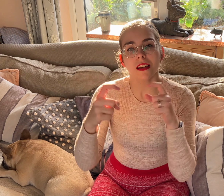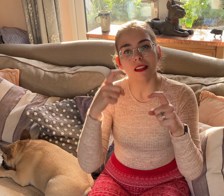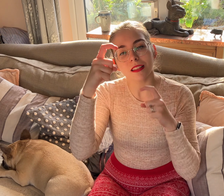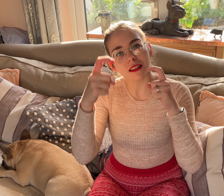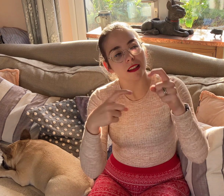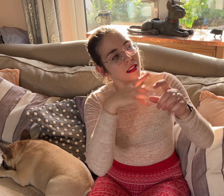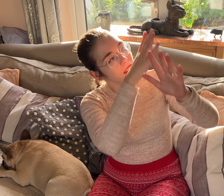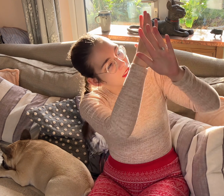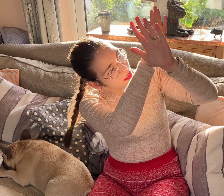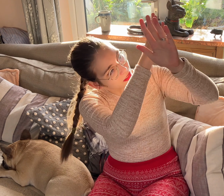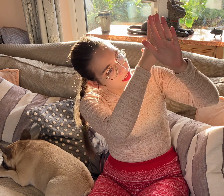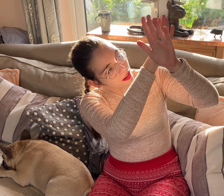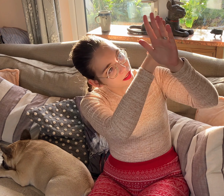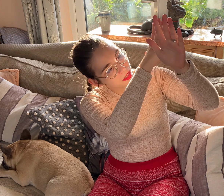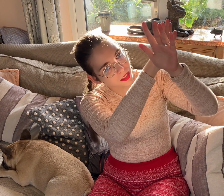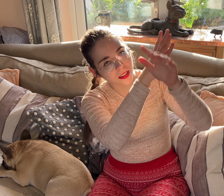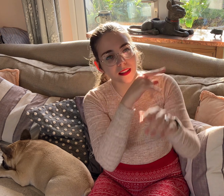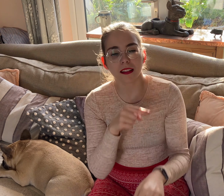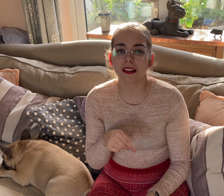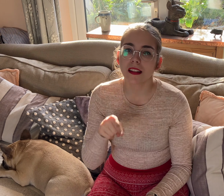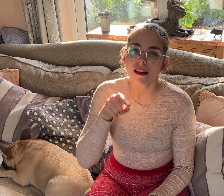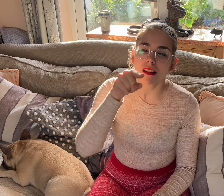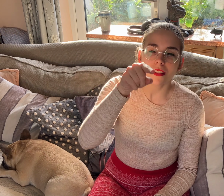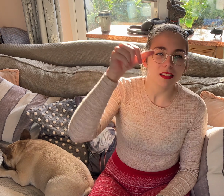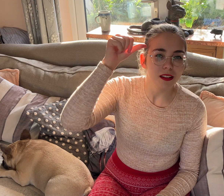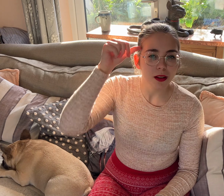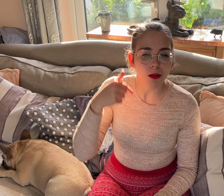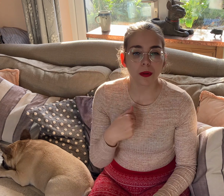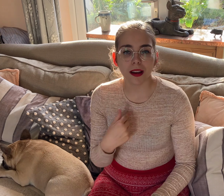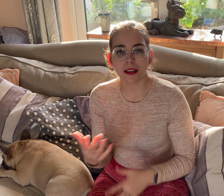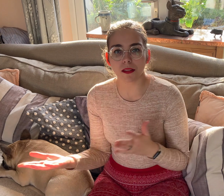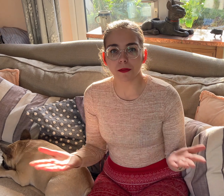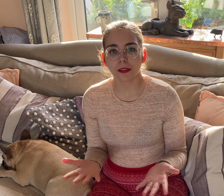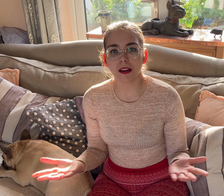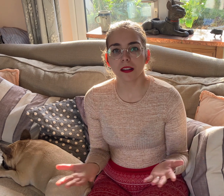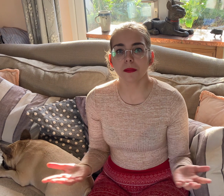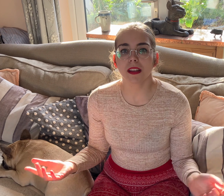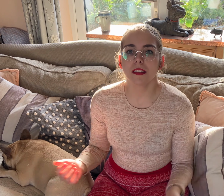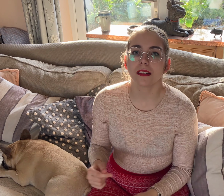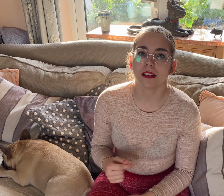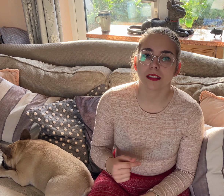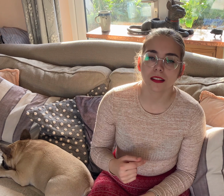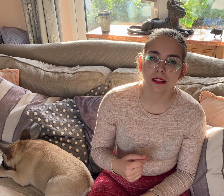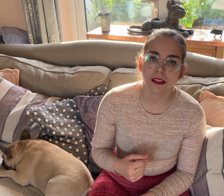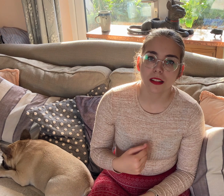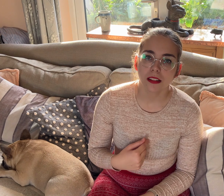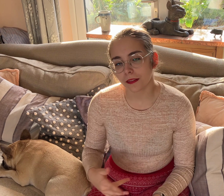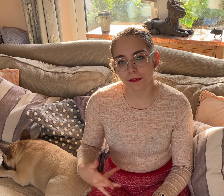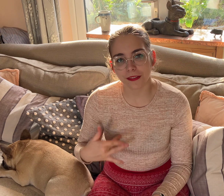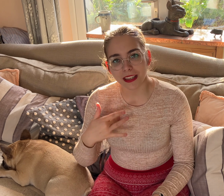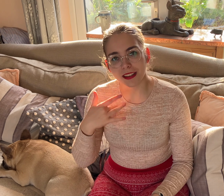Seeking and hiding. You know where to find me. Yeah. Feeling.